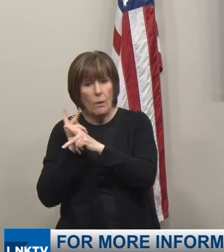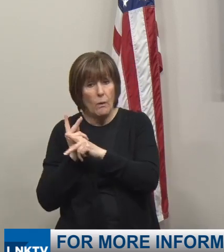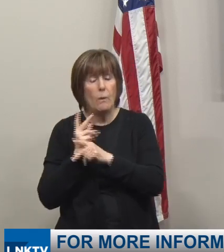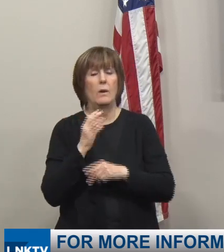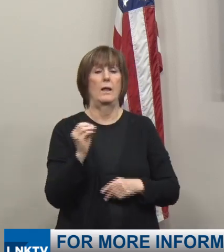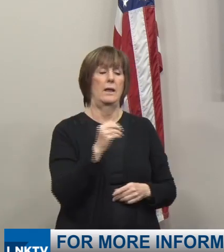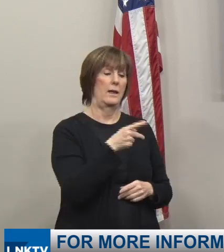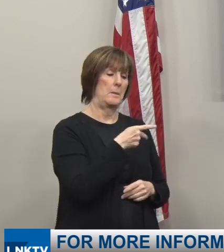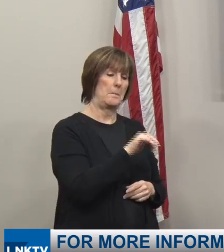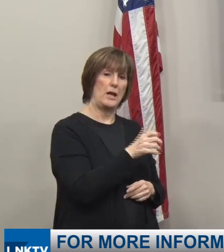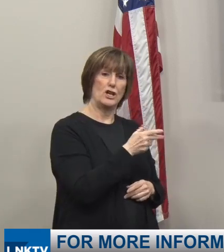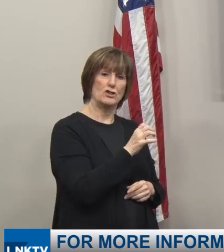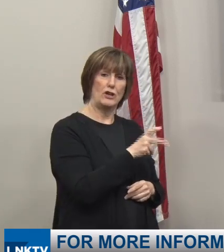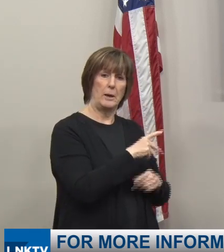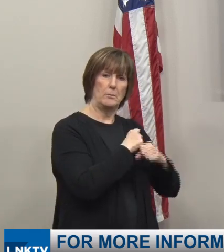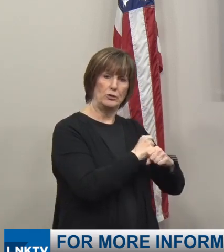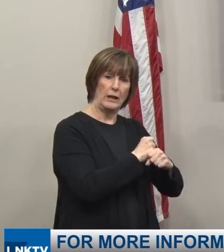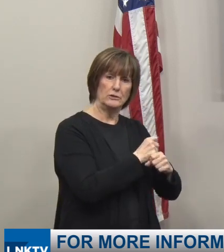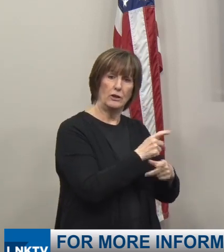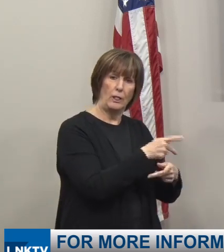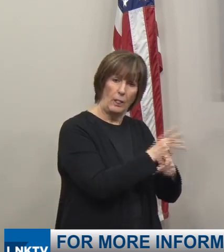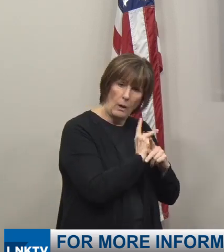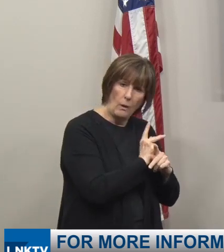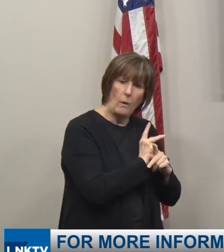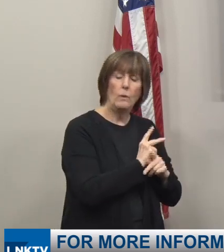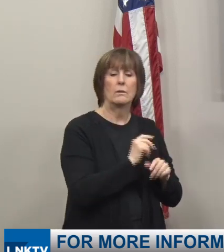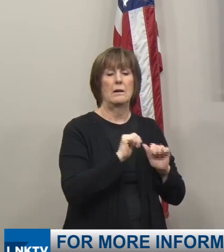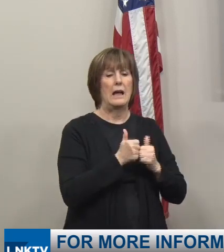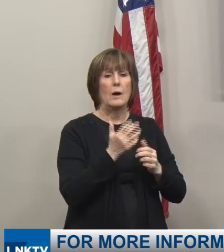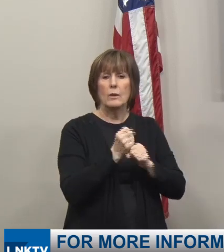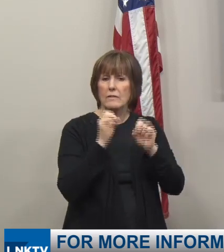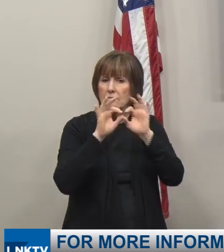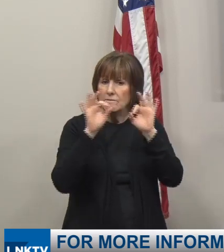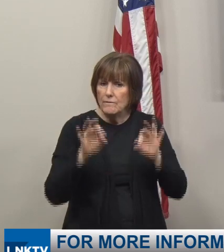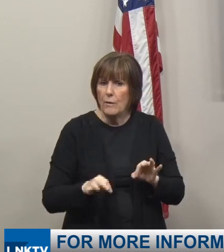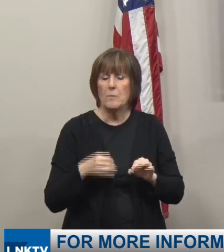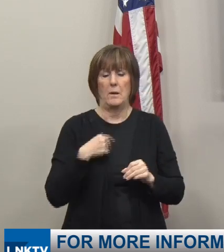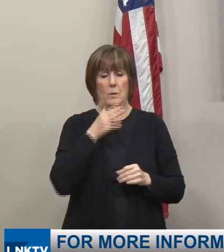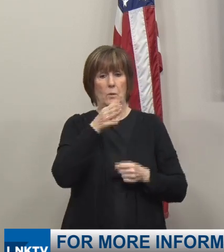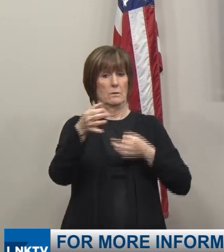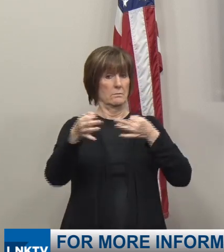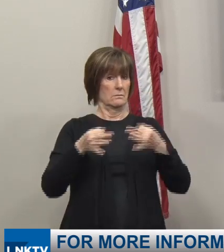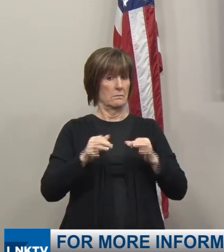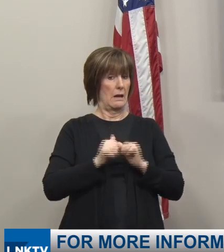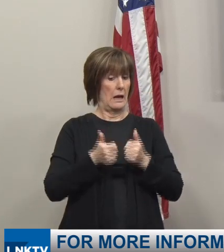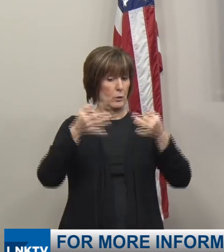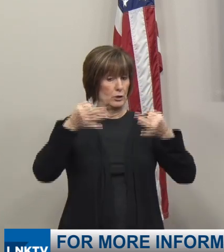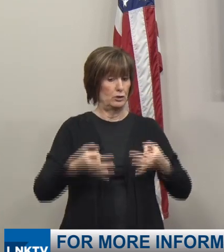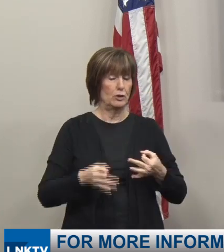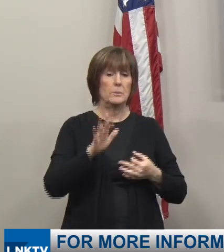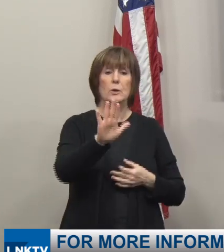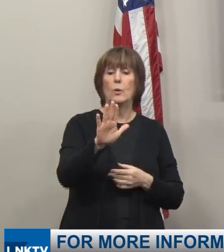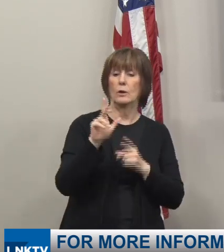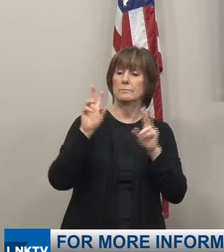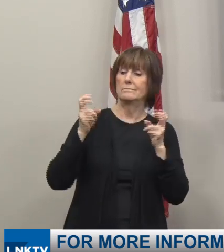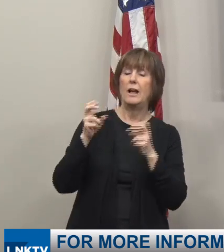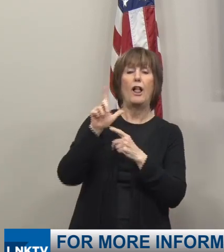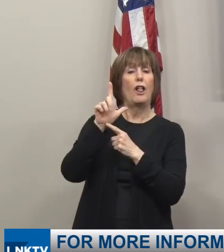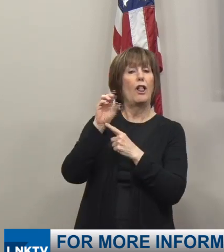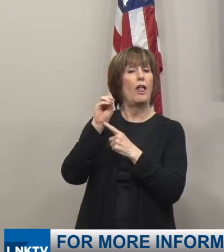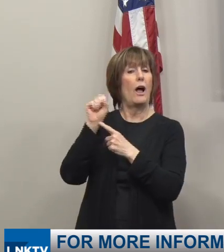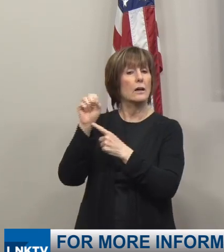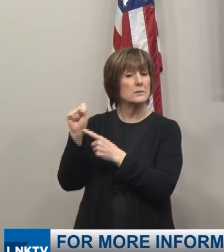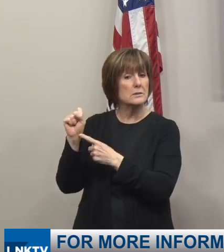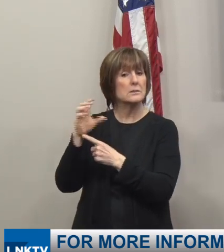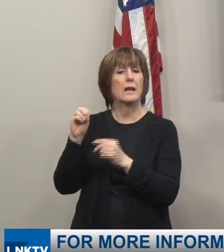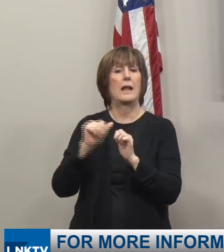Paycheck Protection Loan process. You can access the forms. I'm going to get into how you determine what your loss is and what your loan will